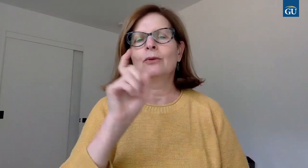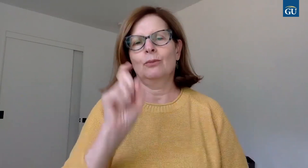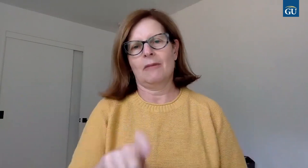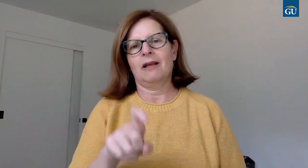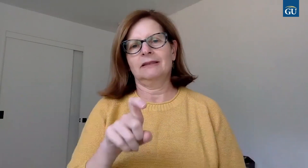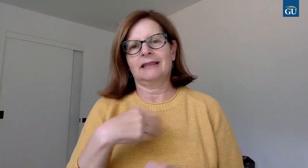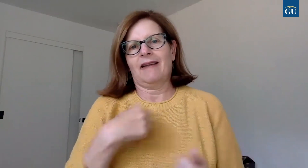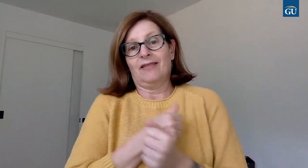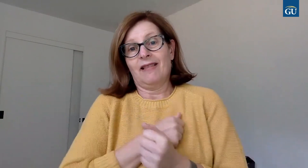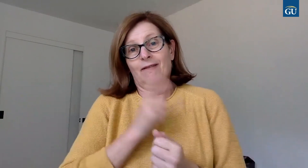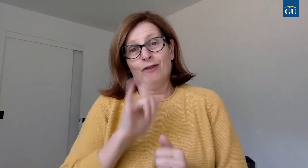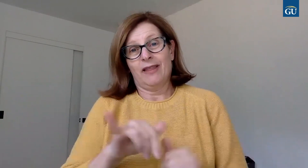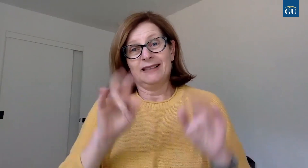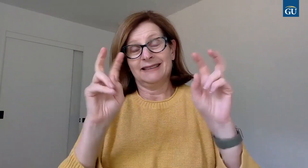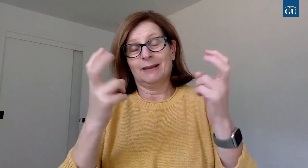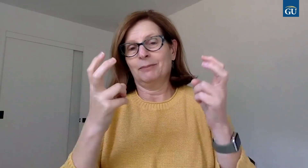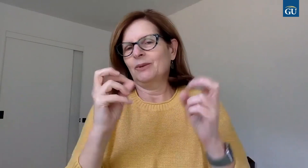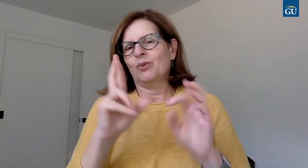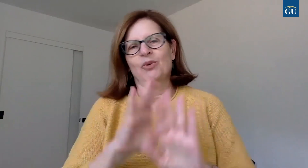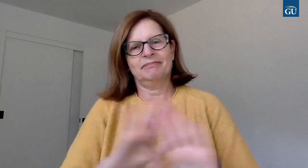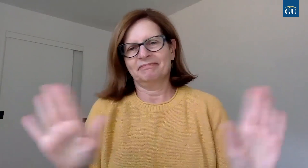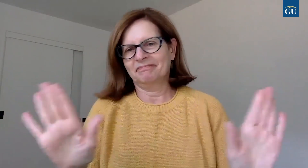it, otherwise, it'll never work.